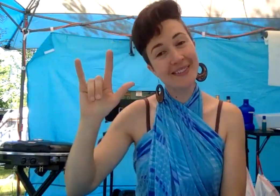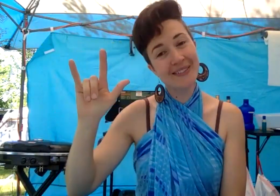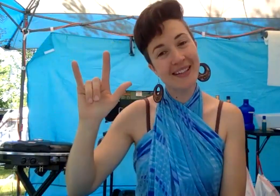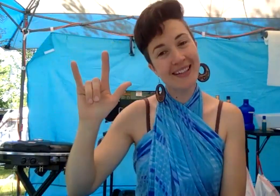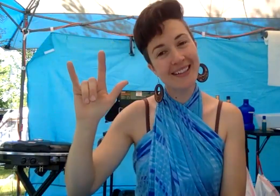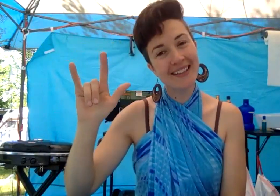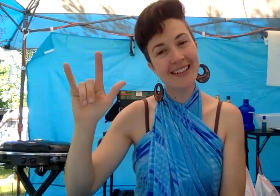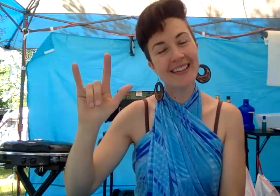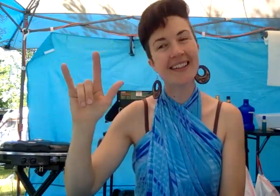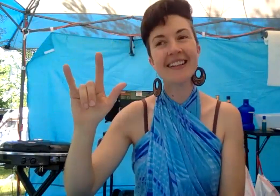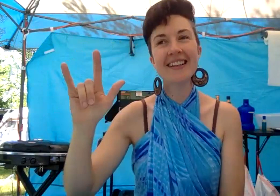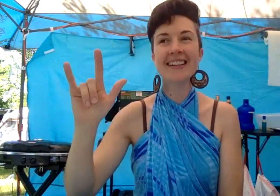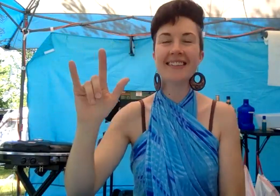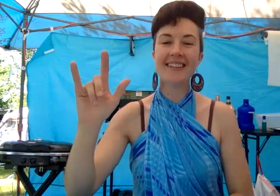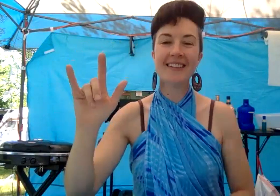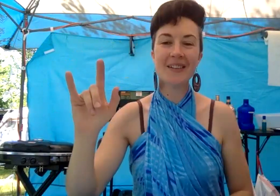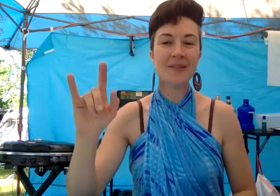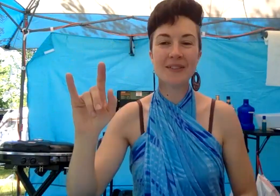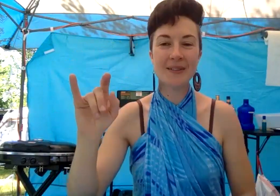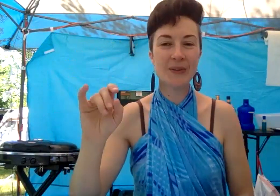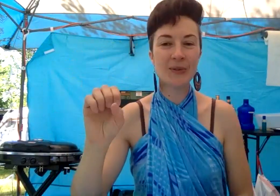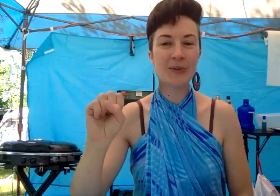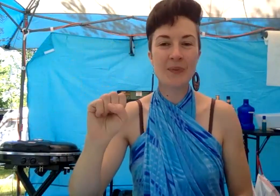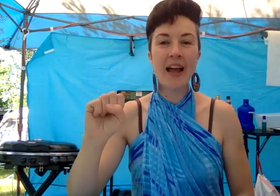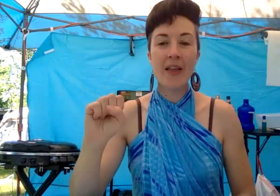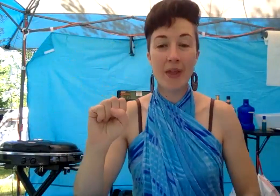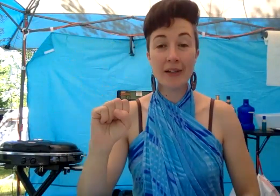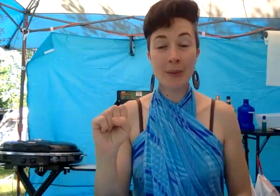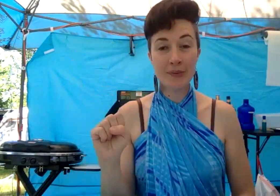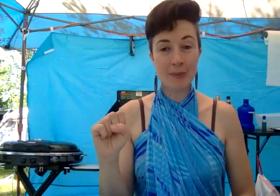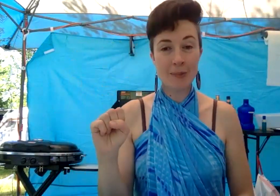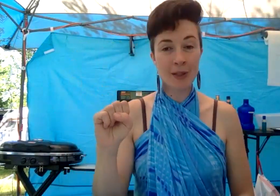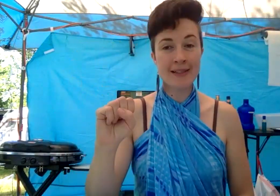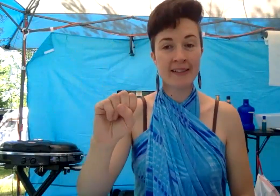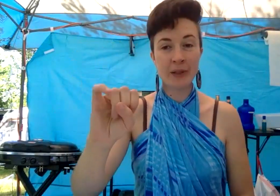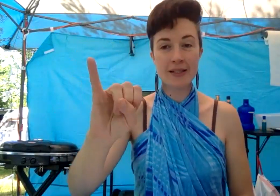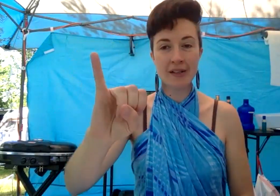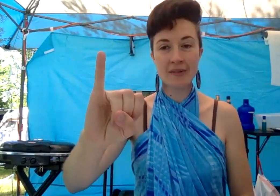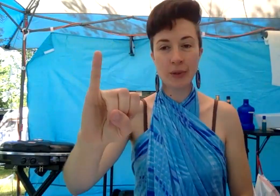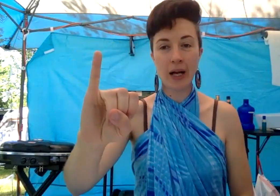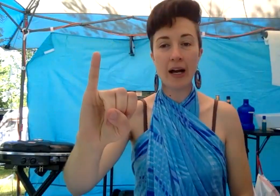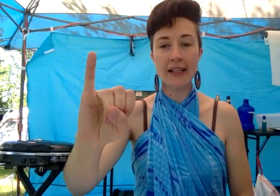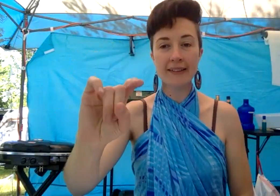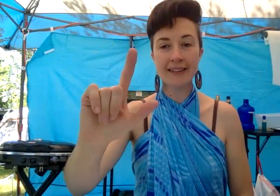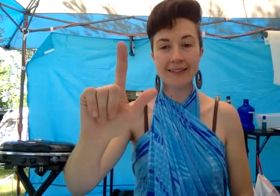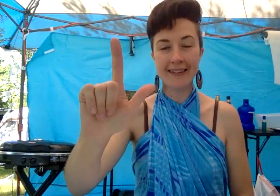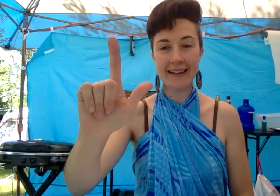you, I love you. That comes from the American Sign Language letters for I,